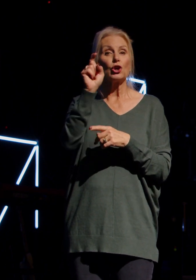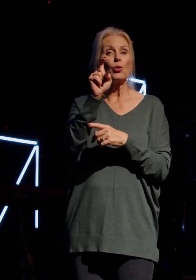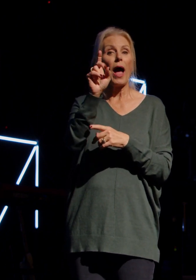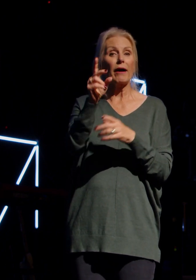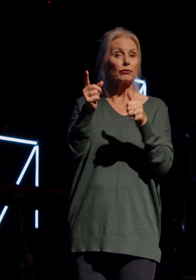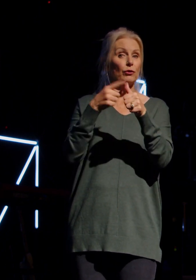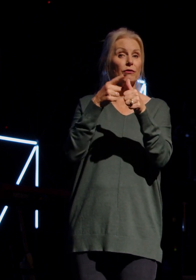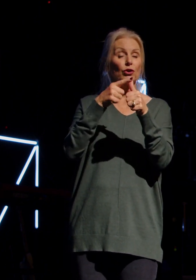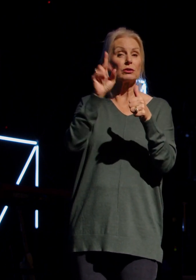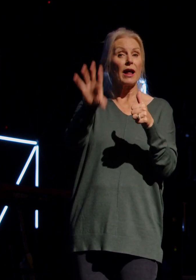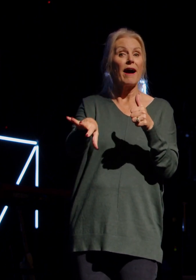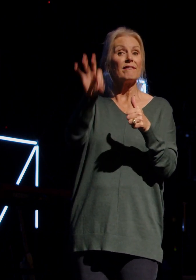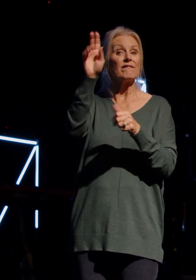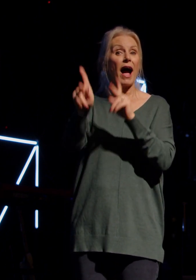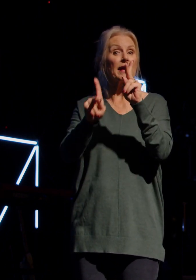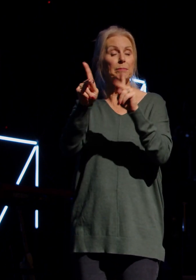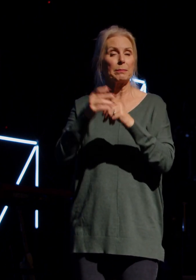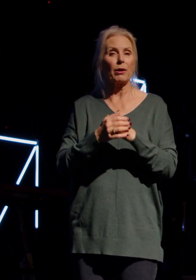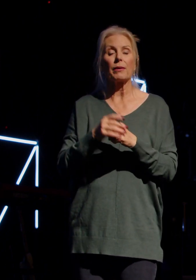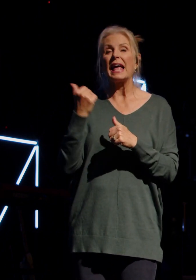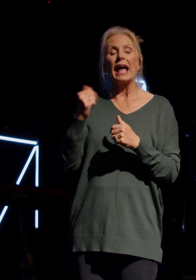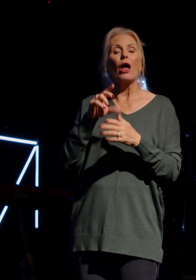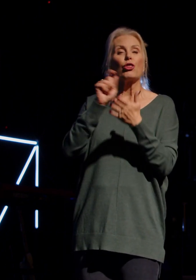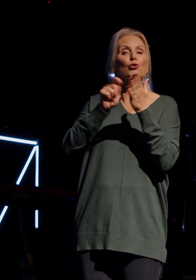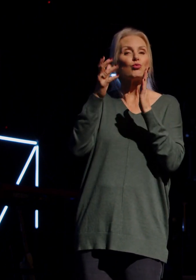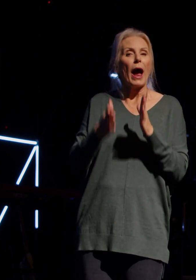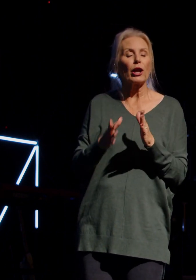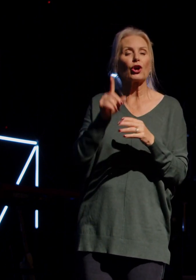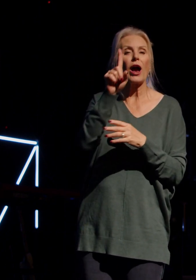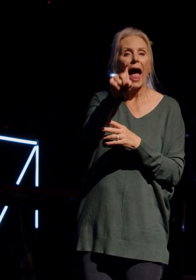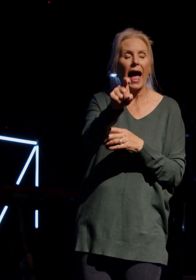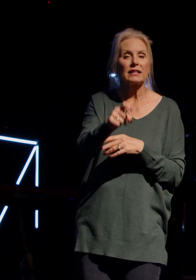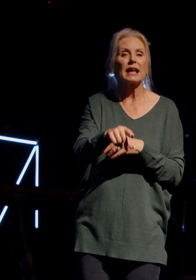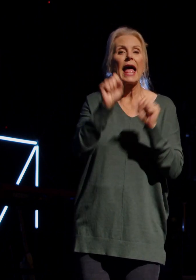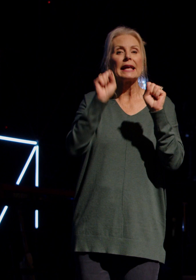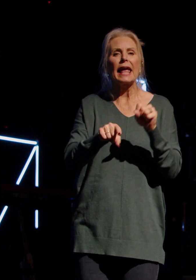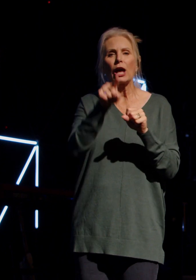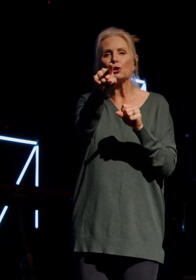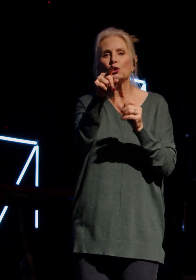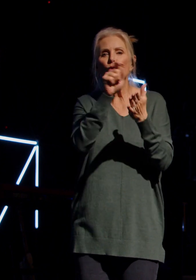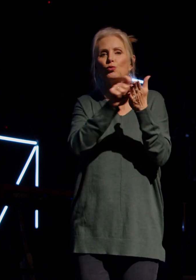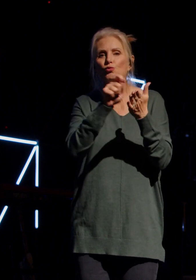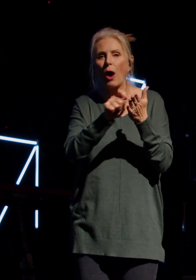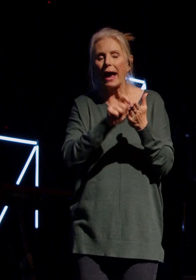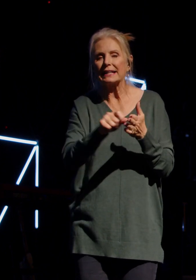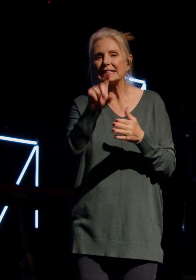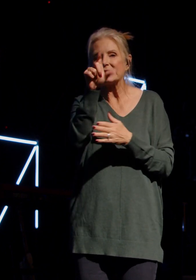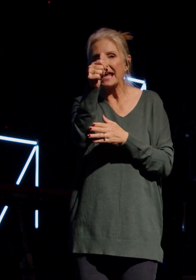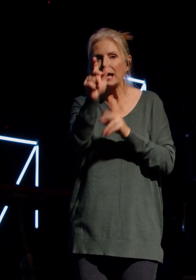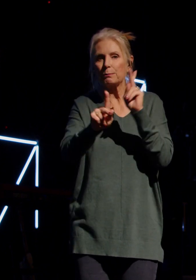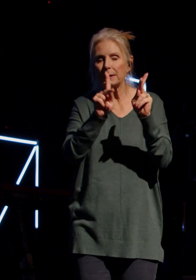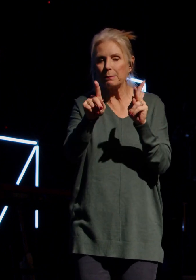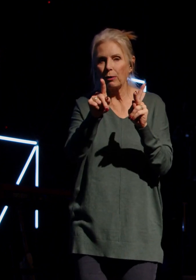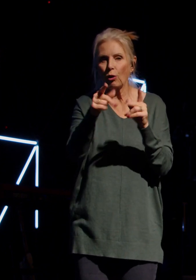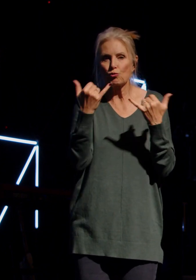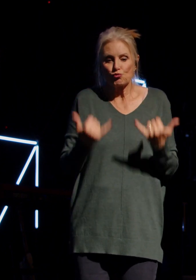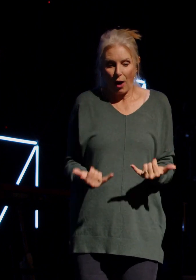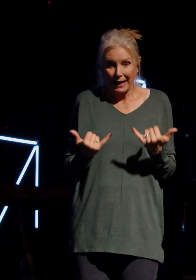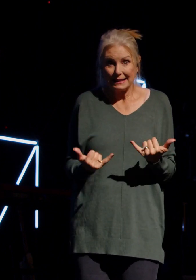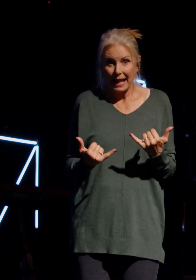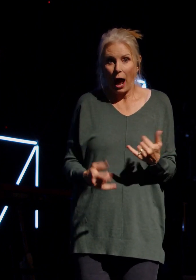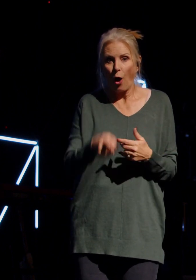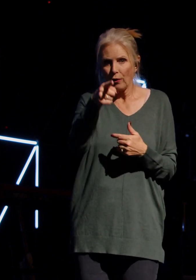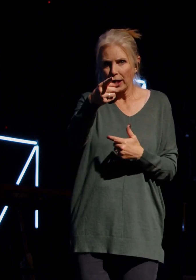people. I mean, he asked this question, could you write down 10 unbelievers right now that you engage